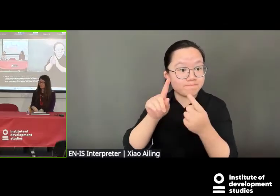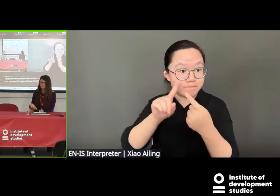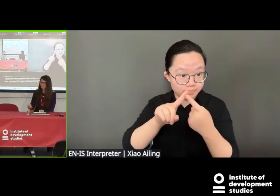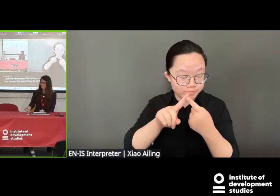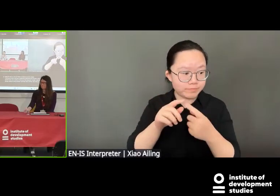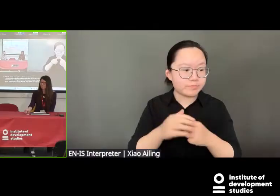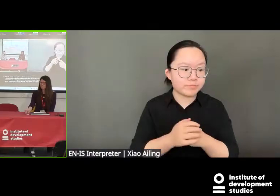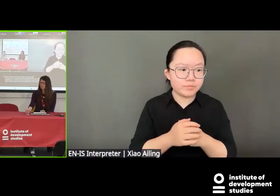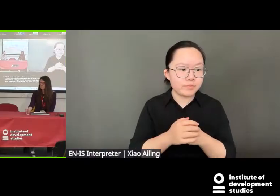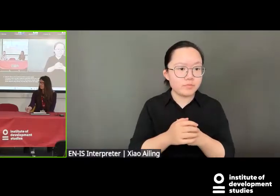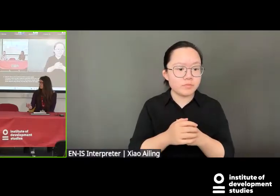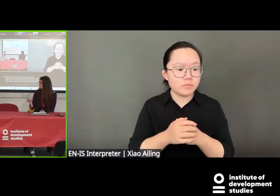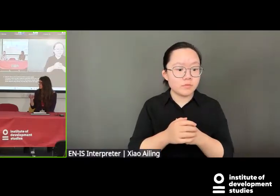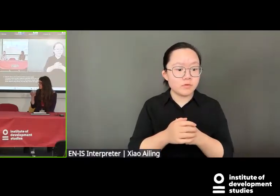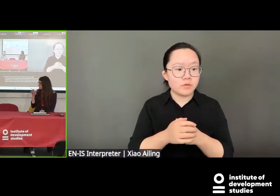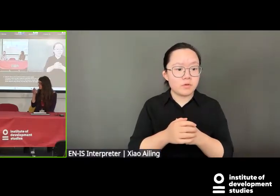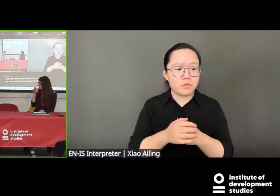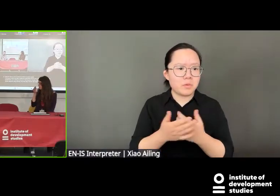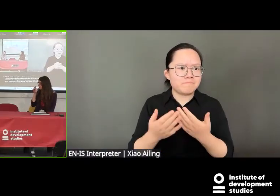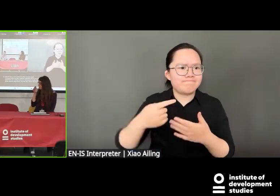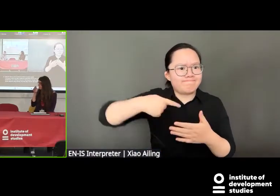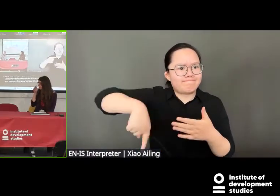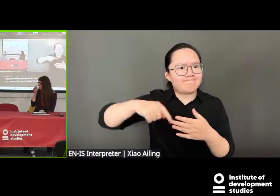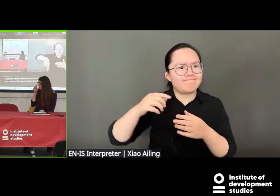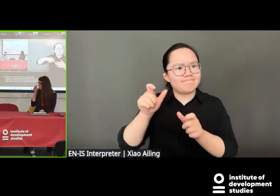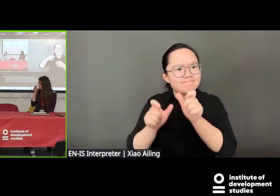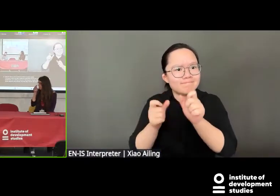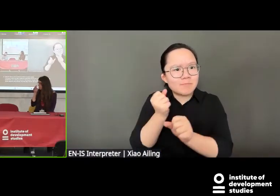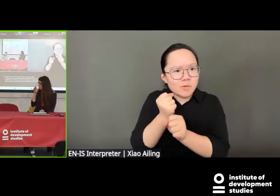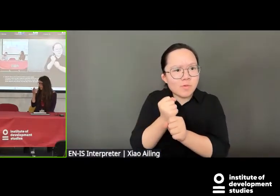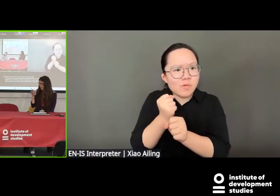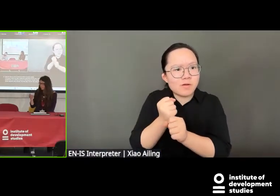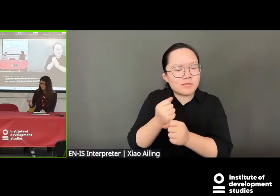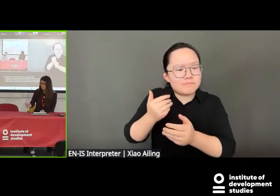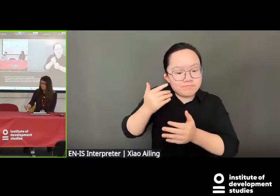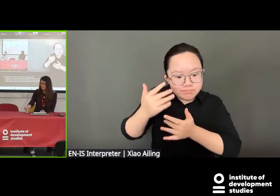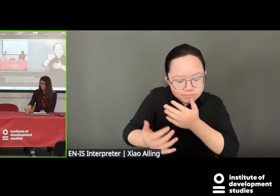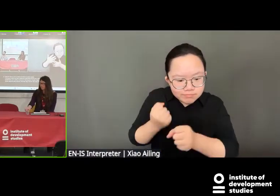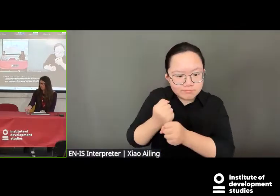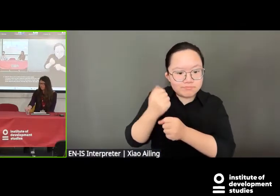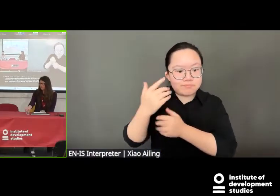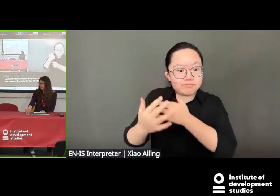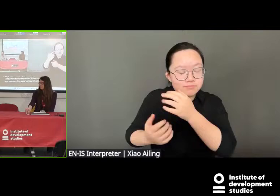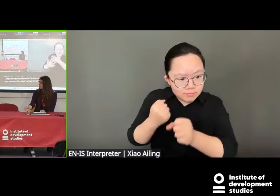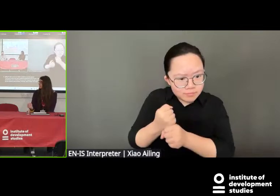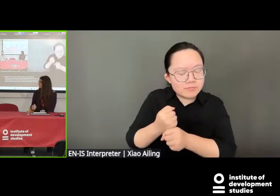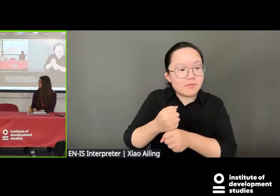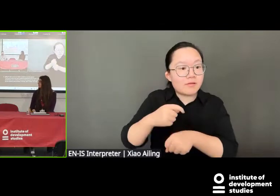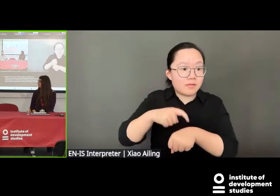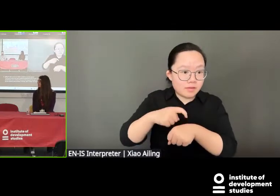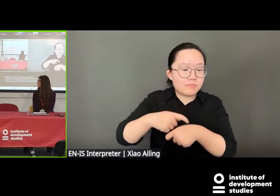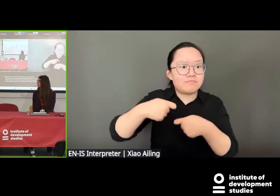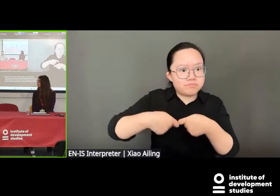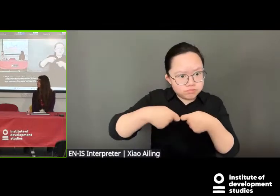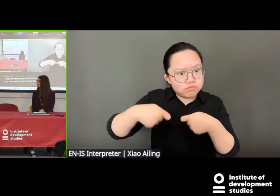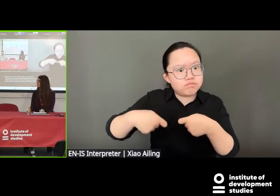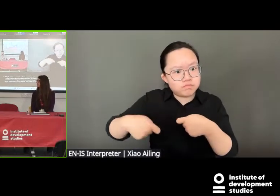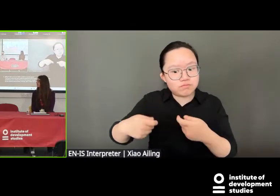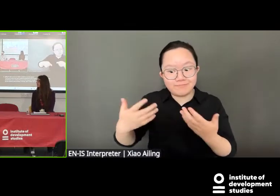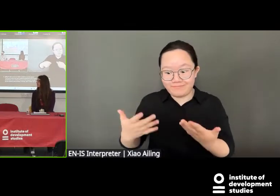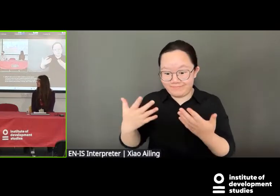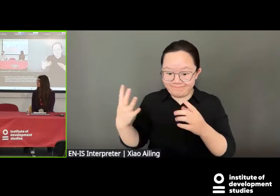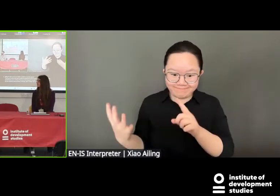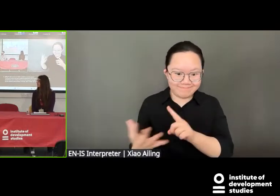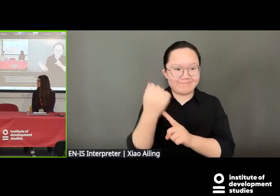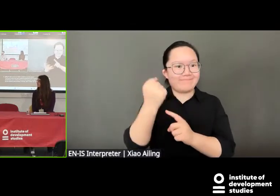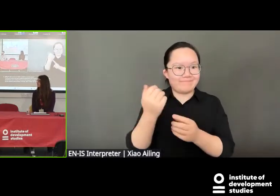issue is long overdue. Thank you to the editors and the writers for helping to fill that gap. This gap in our work